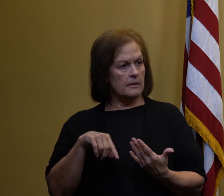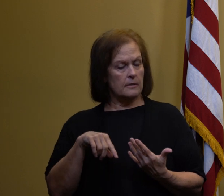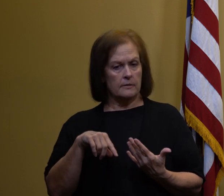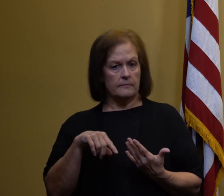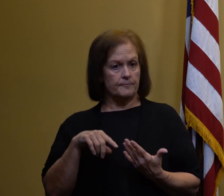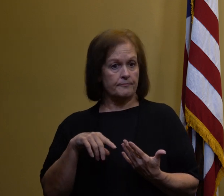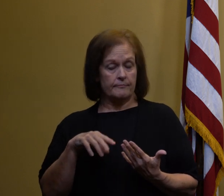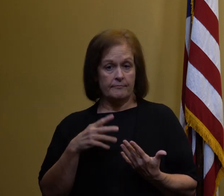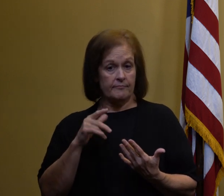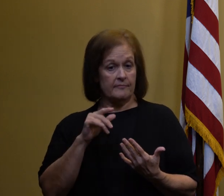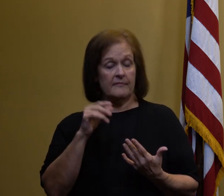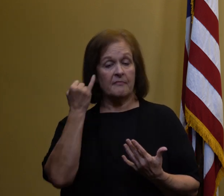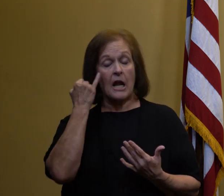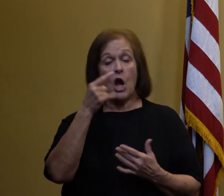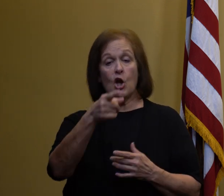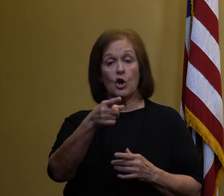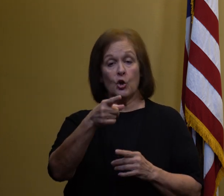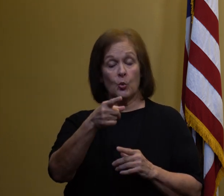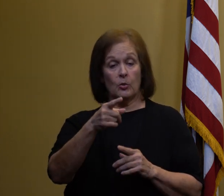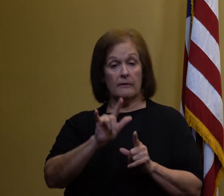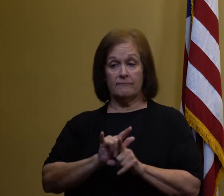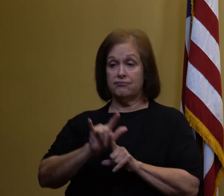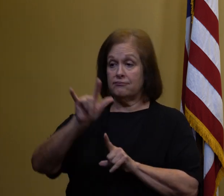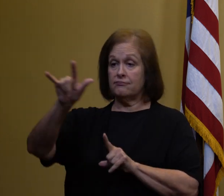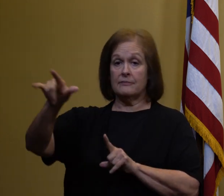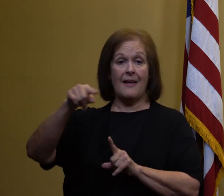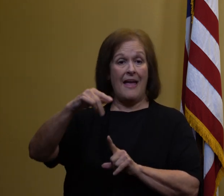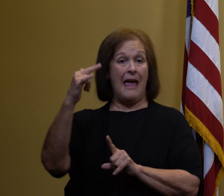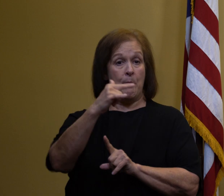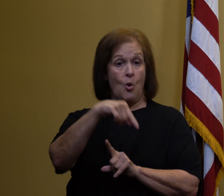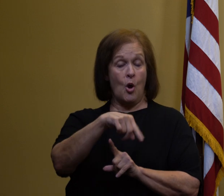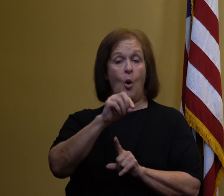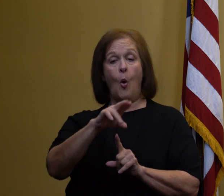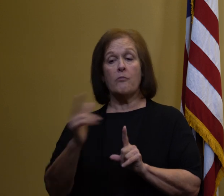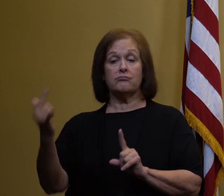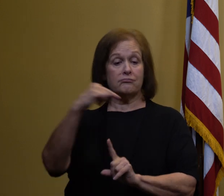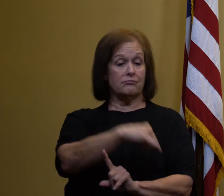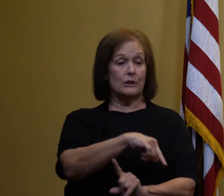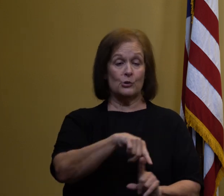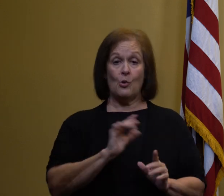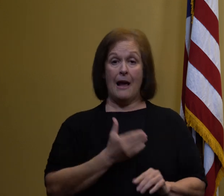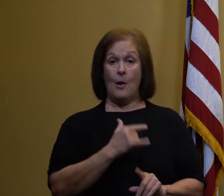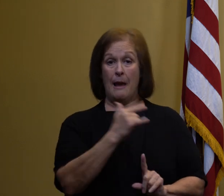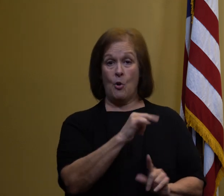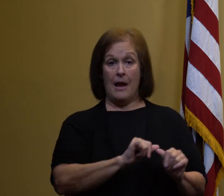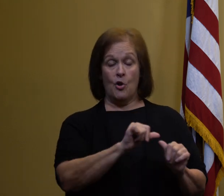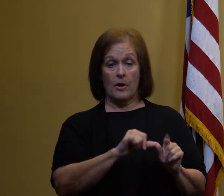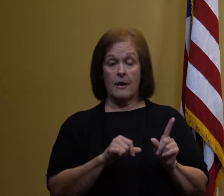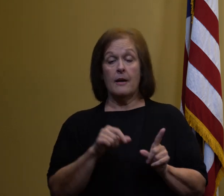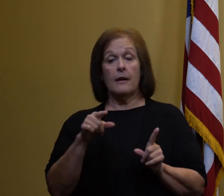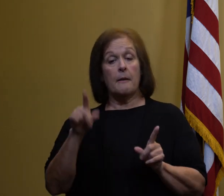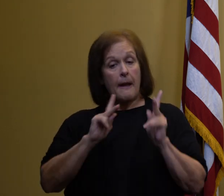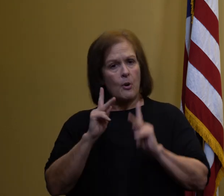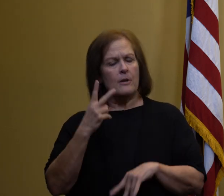whether you were flying out of Louis Armstrong International or flying into, for people to see